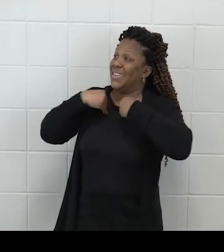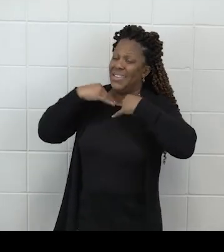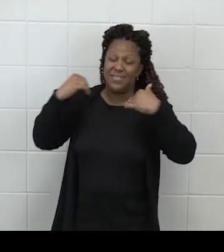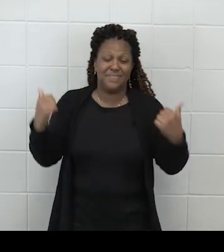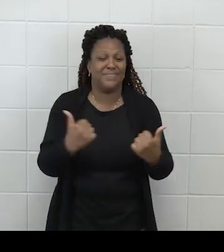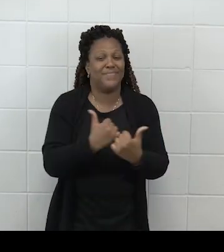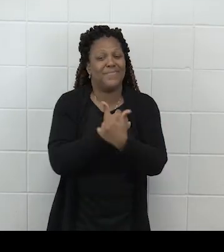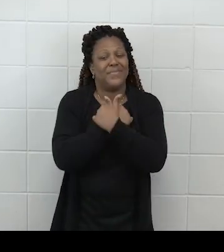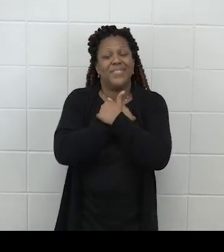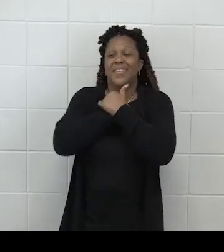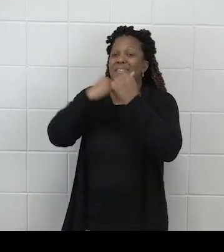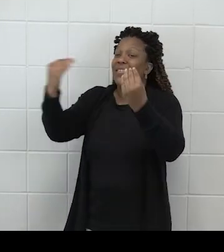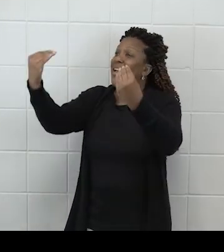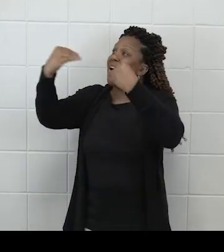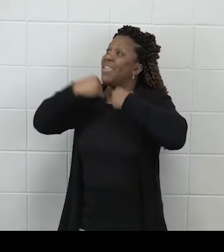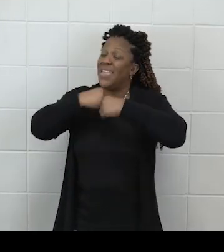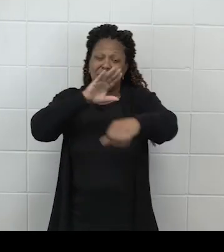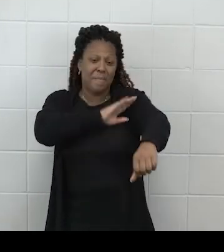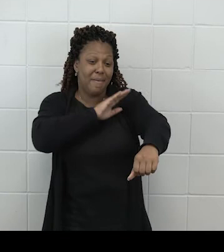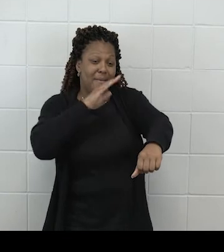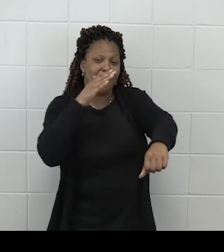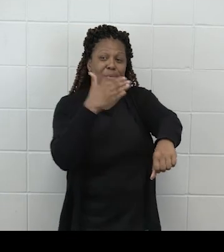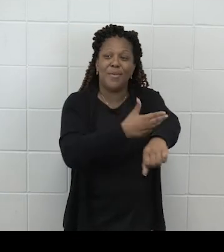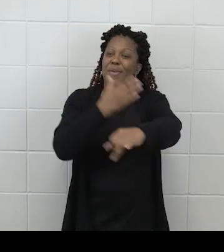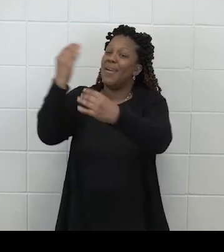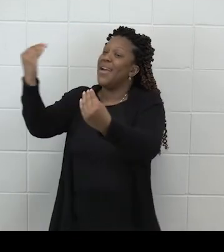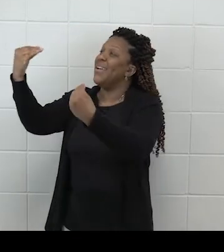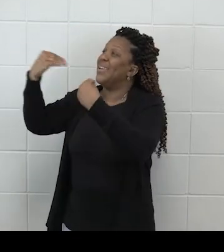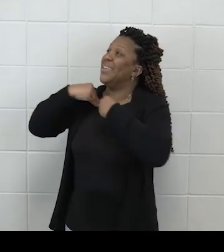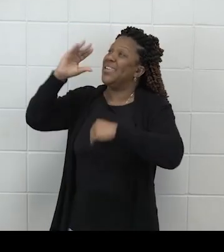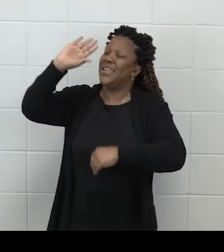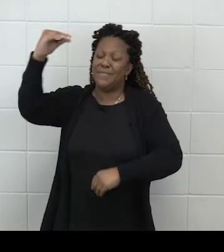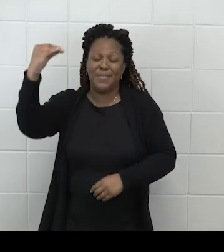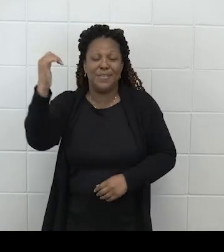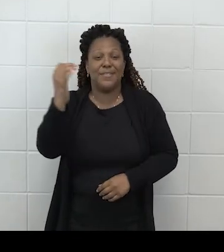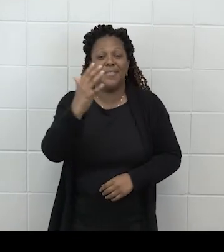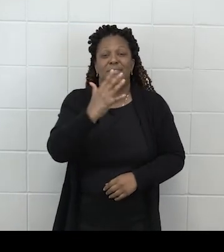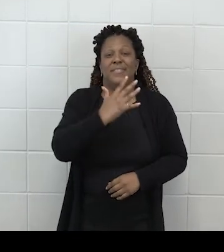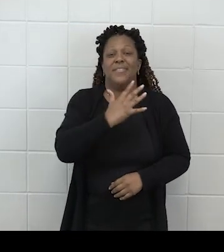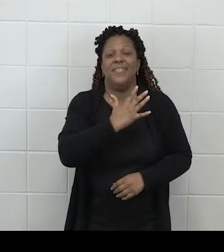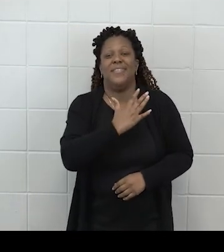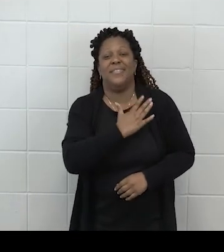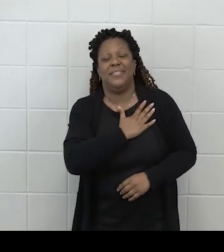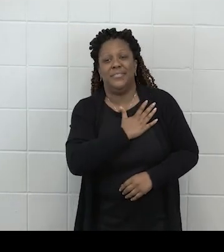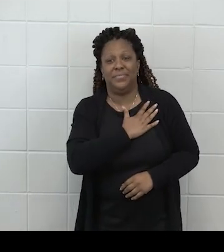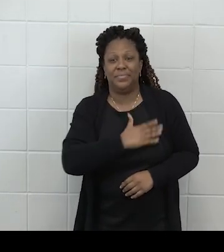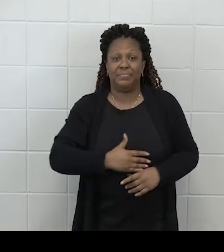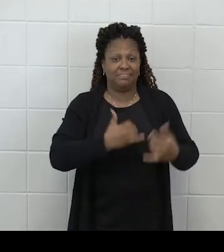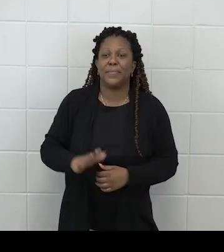Send us love, send us power, send us grace.